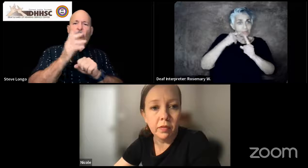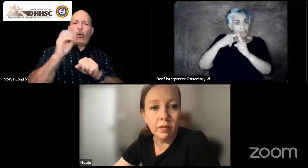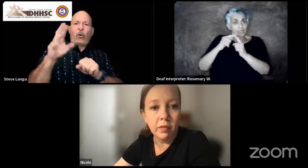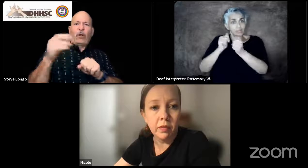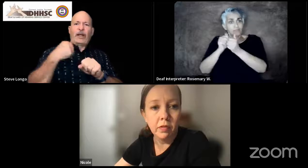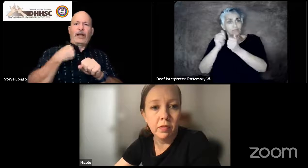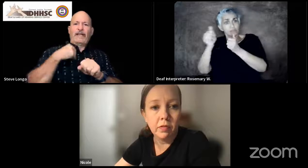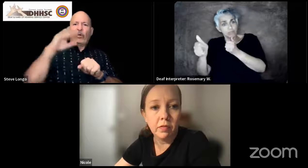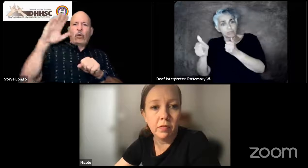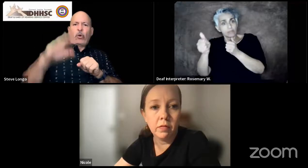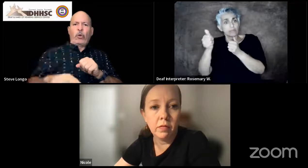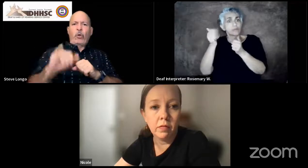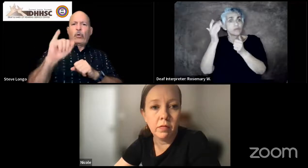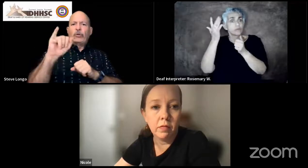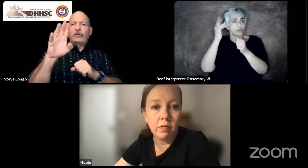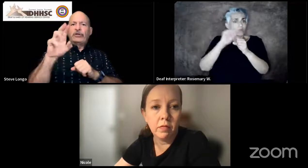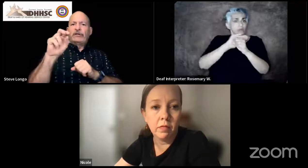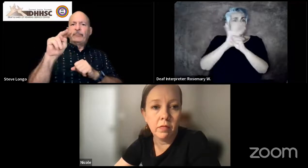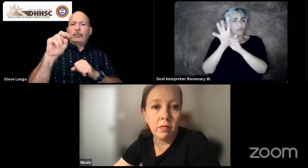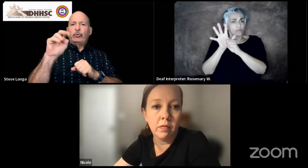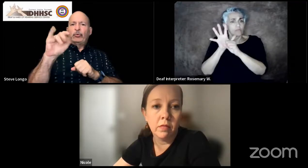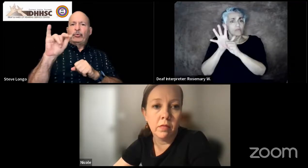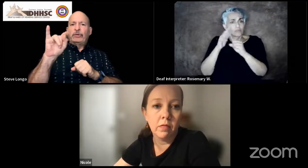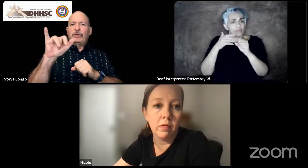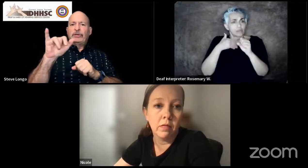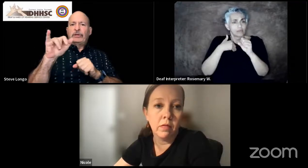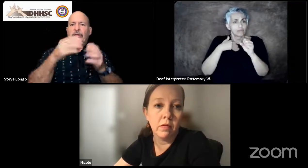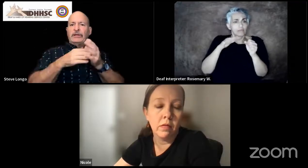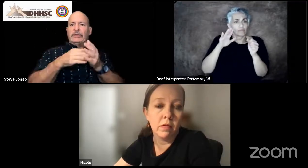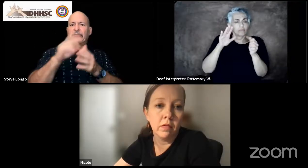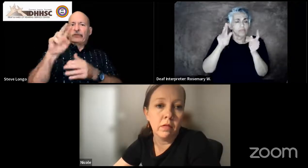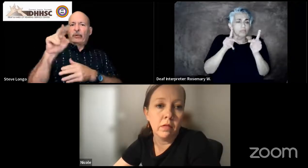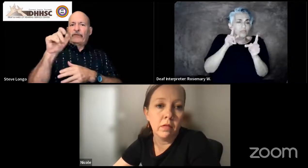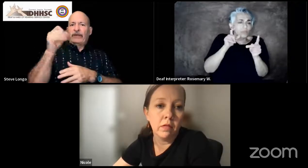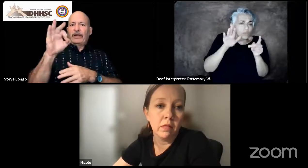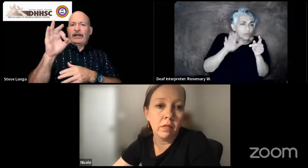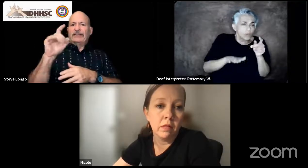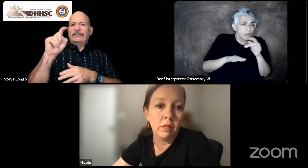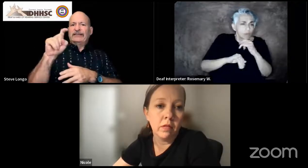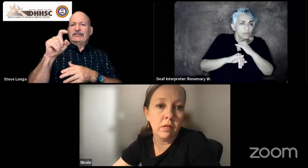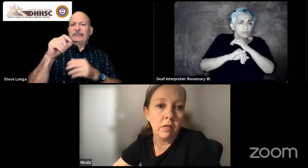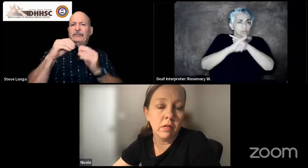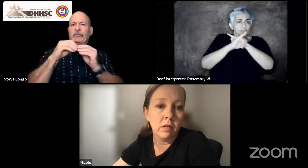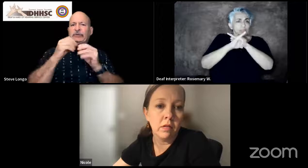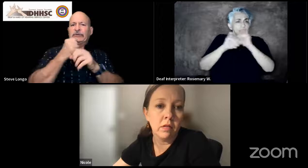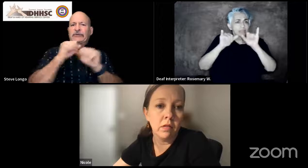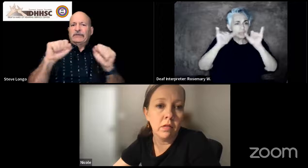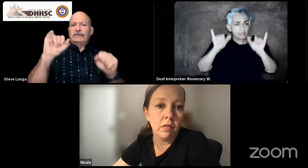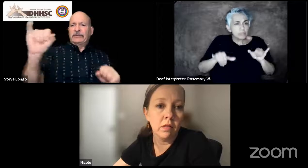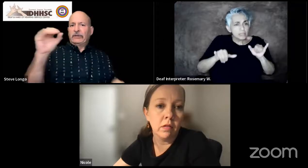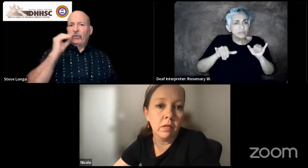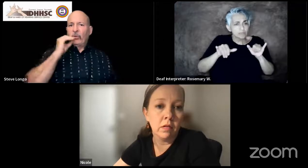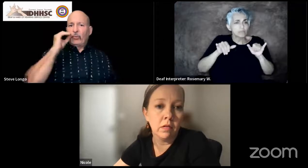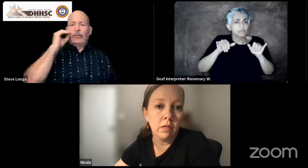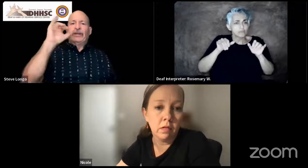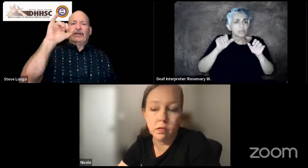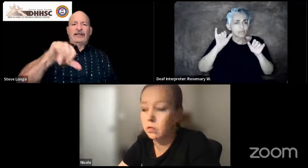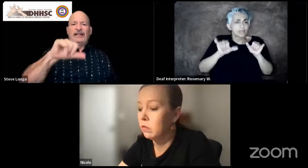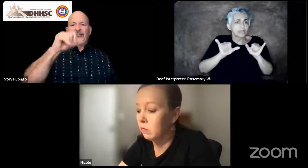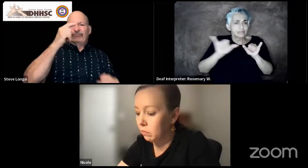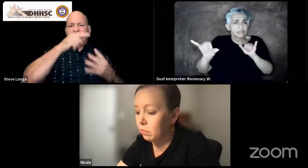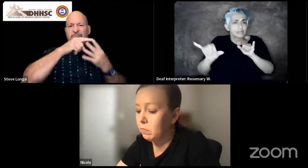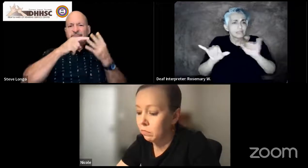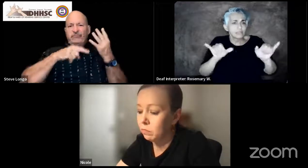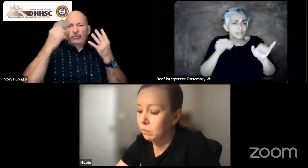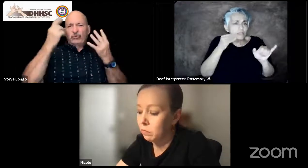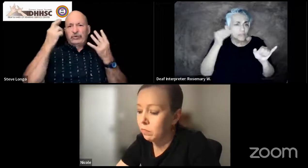distance meeting as a result of things like COVID or individuals who have low immunity